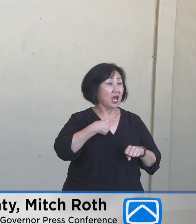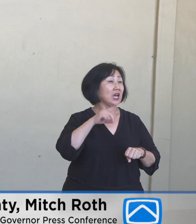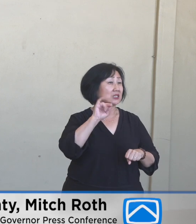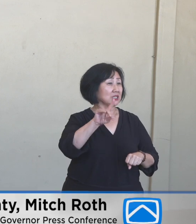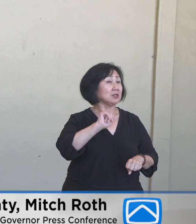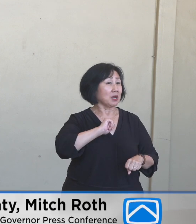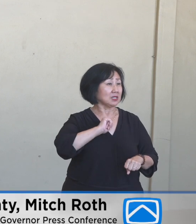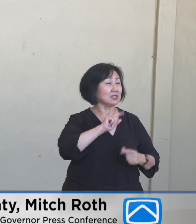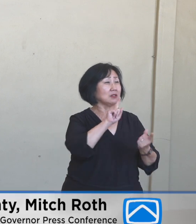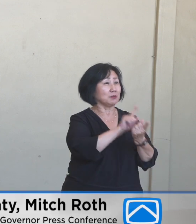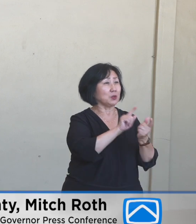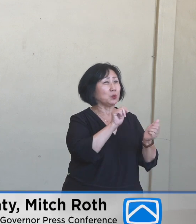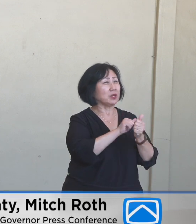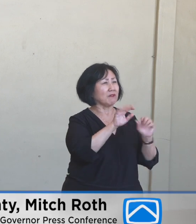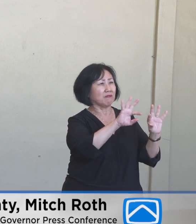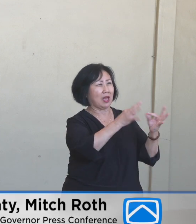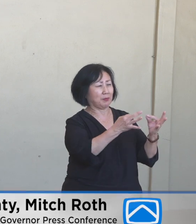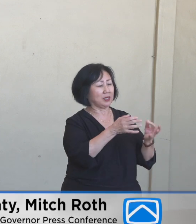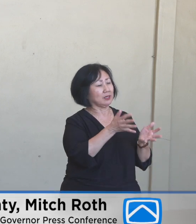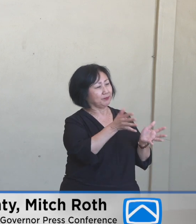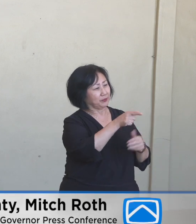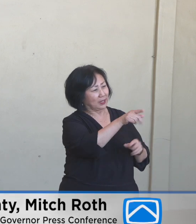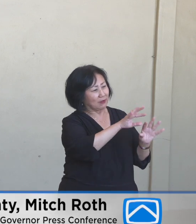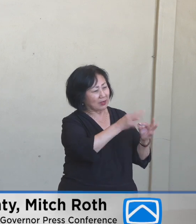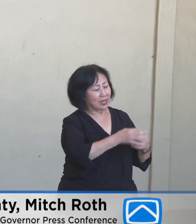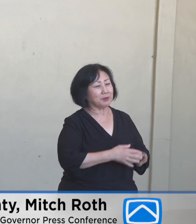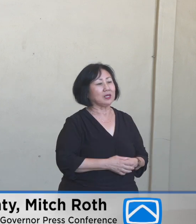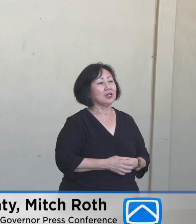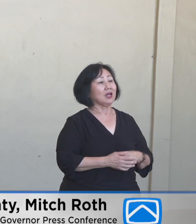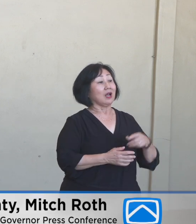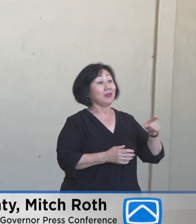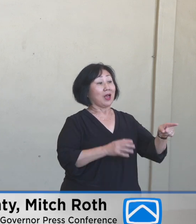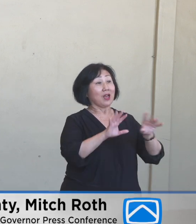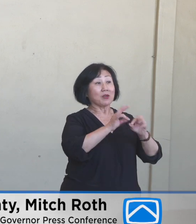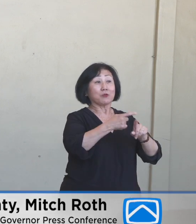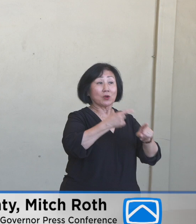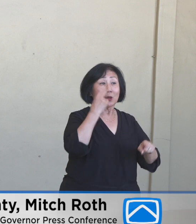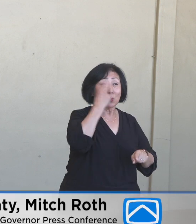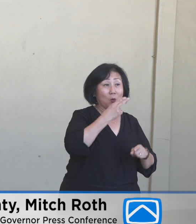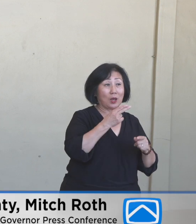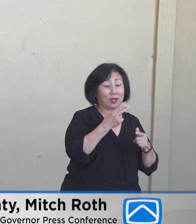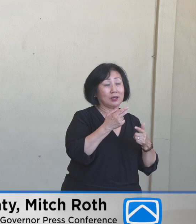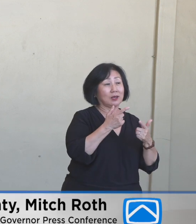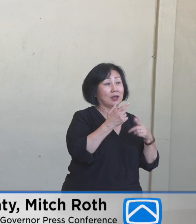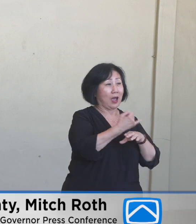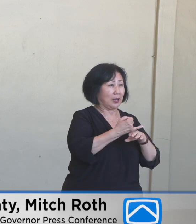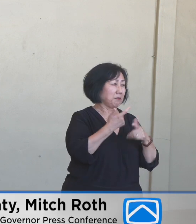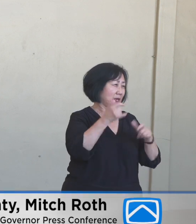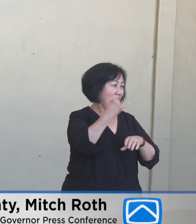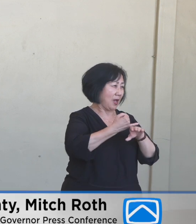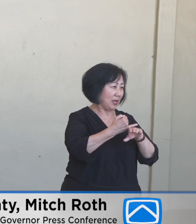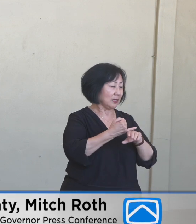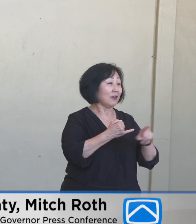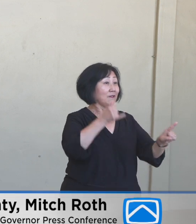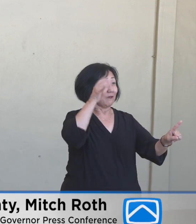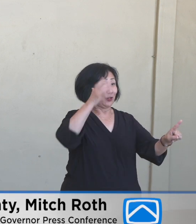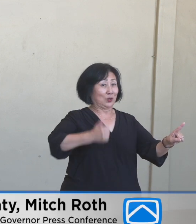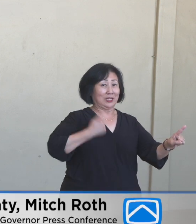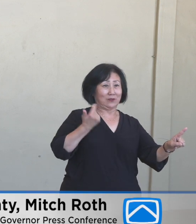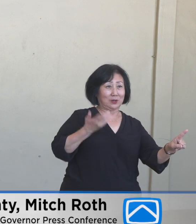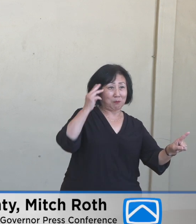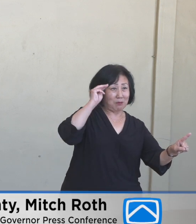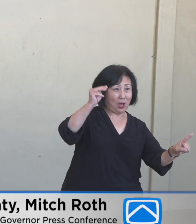opportunity to meet with a family that was actually from Hawaiʻi Island. The father was living here, and they